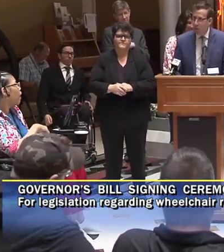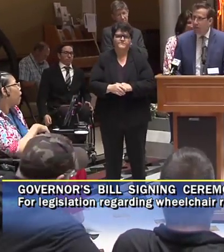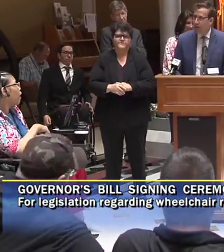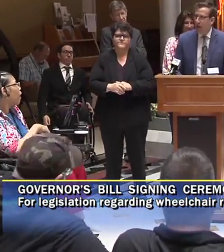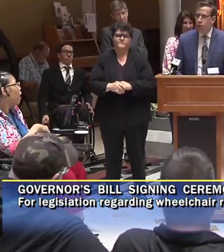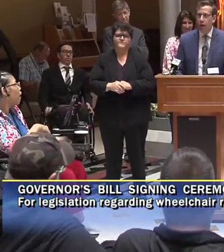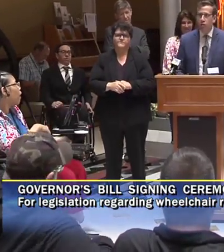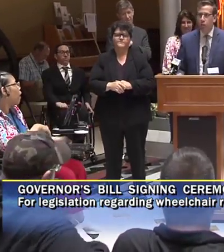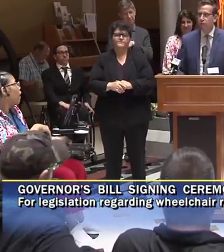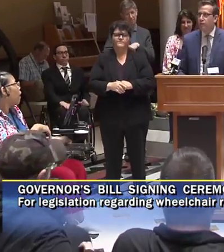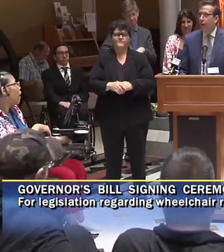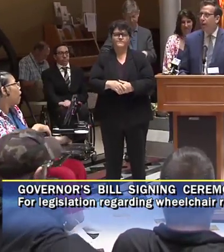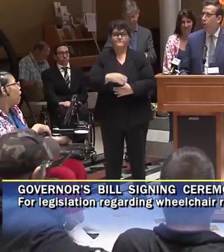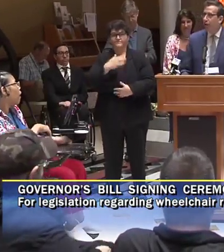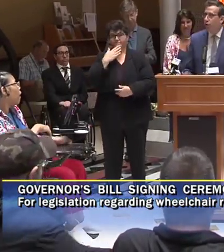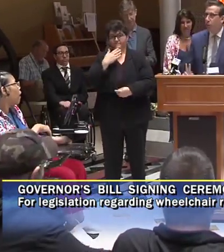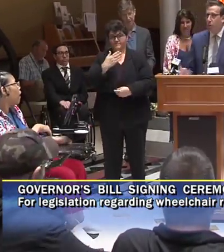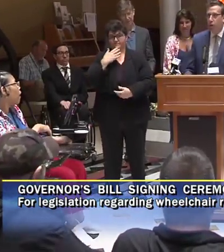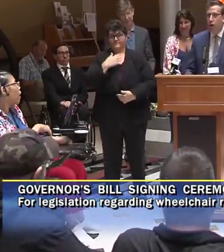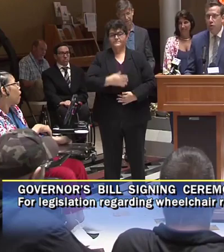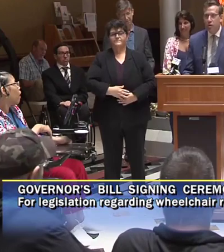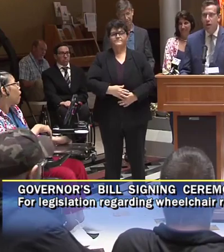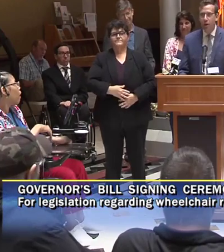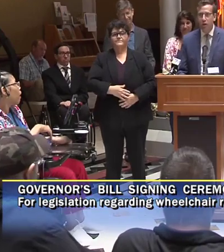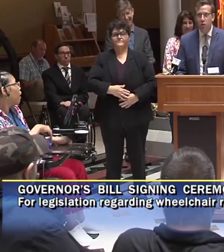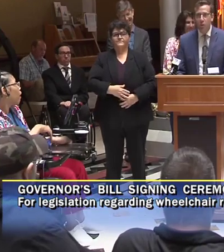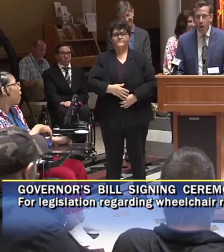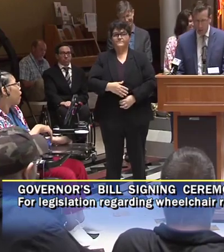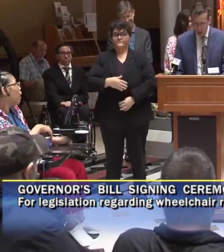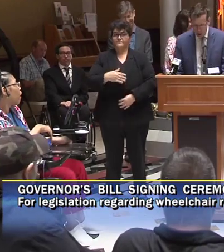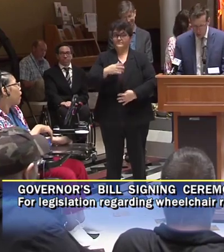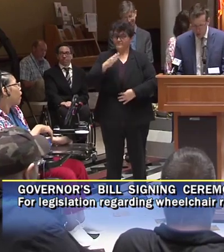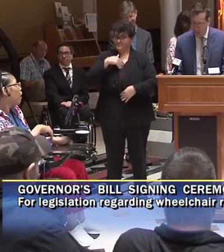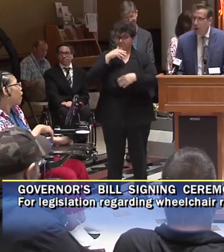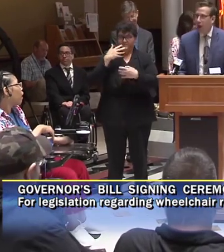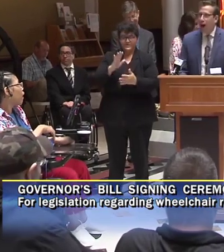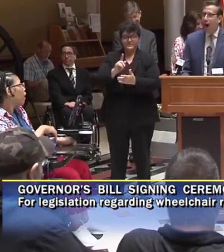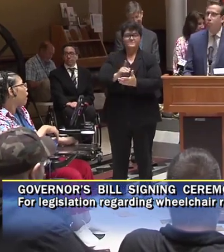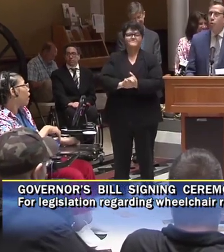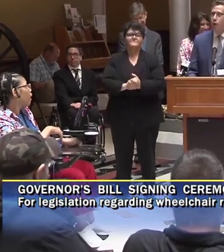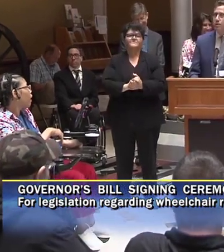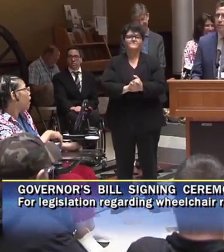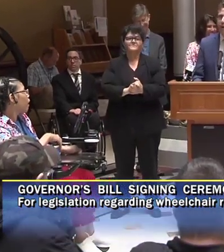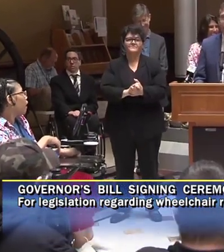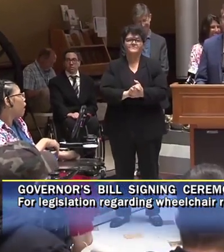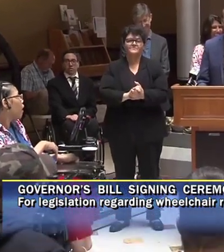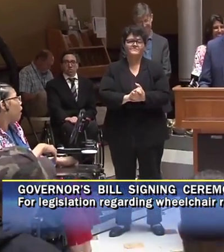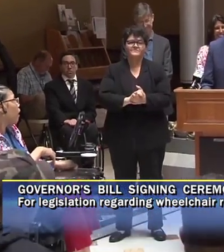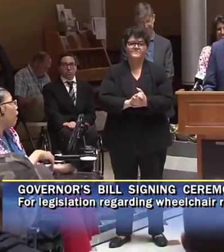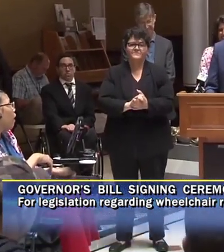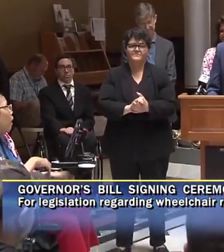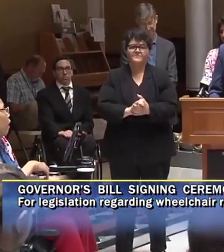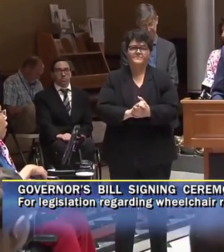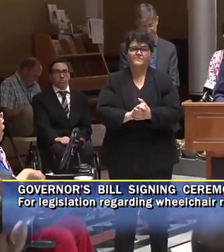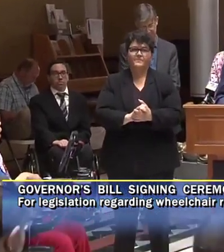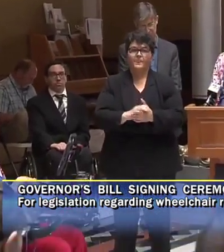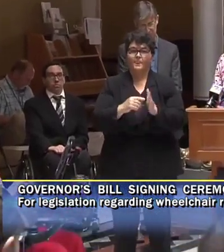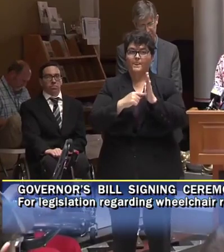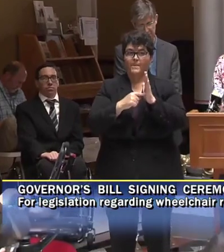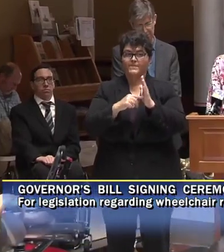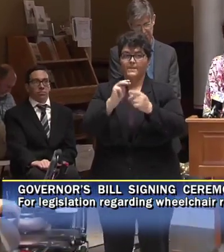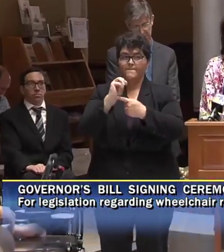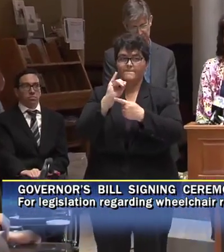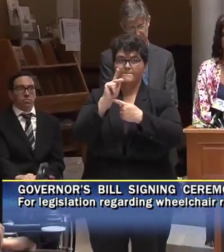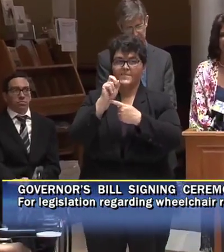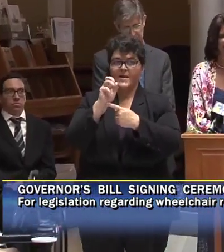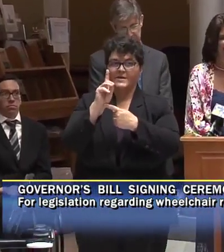Thank you, Representative Case. We're not done with the speaking order either, but we're close. We got two more that we got to hear from. Representative Mike D'Amico was really